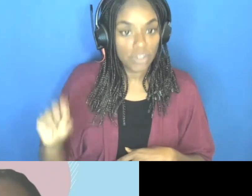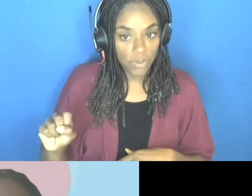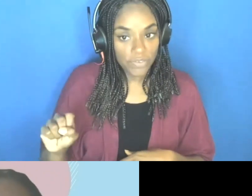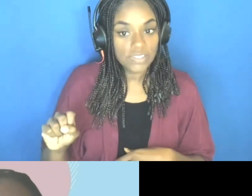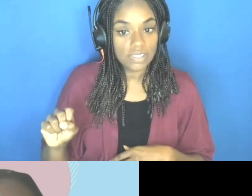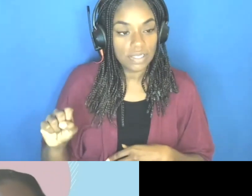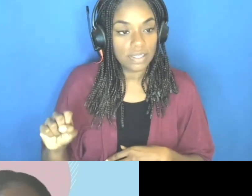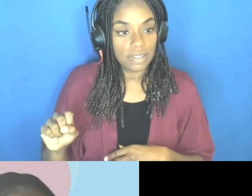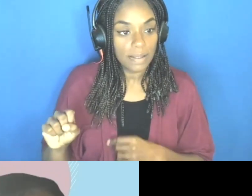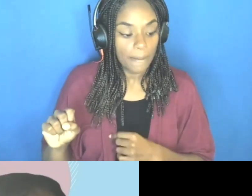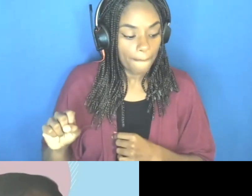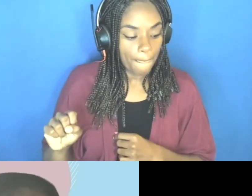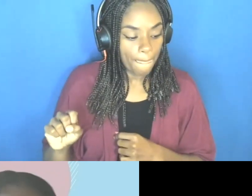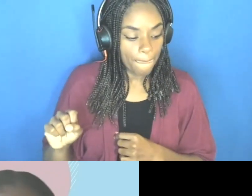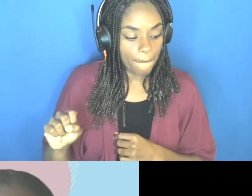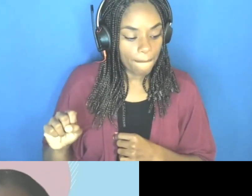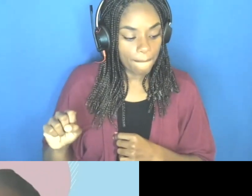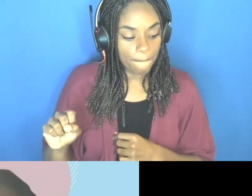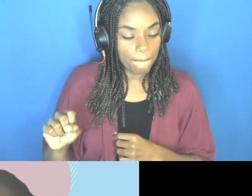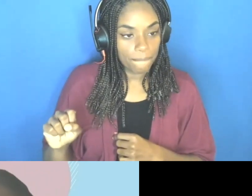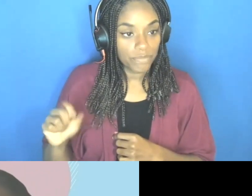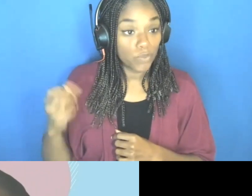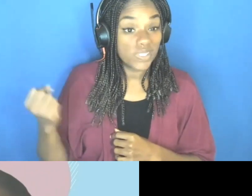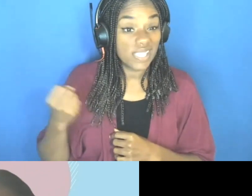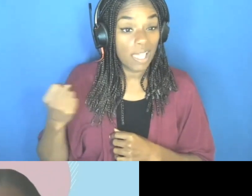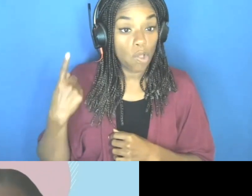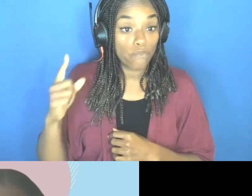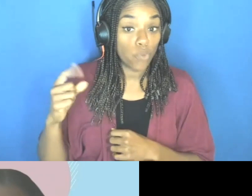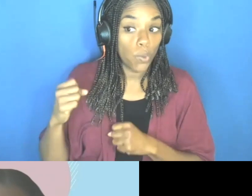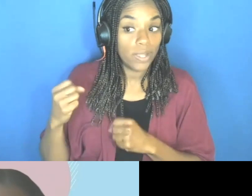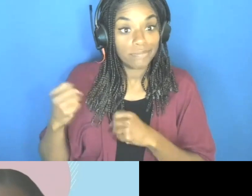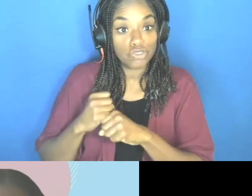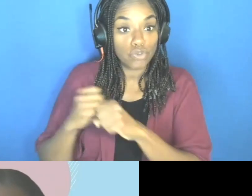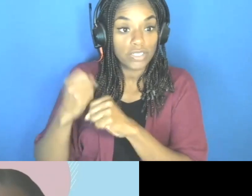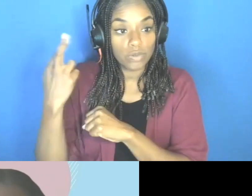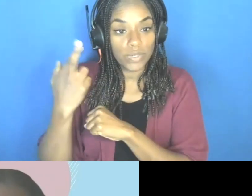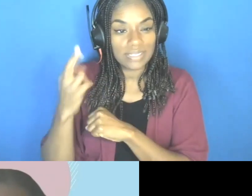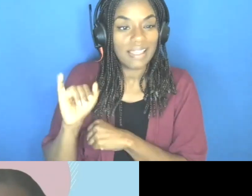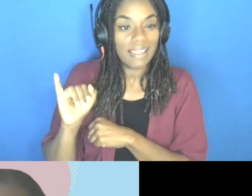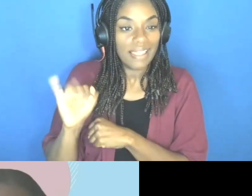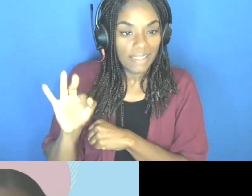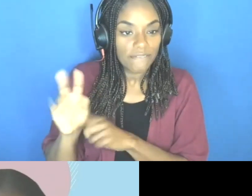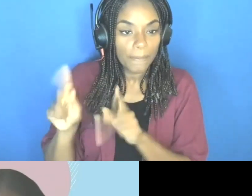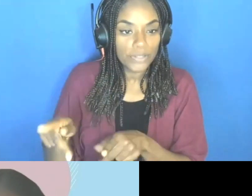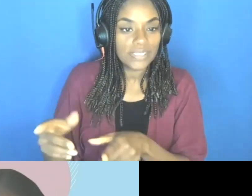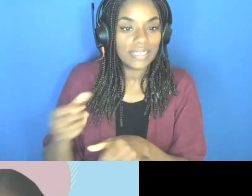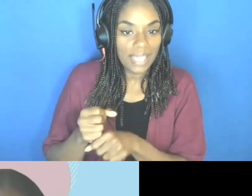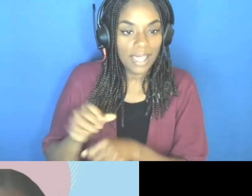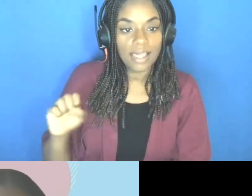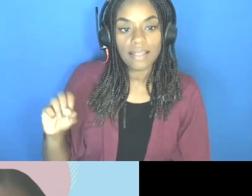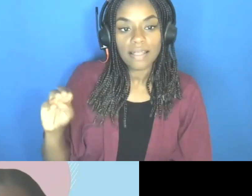were held for strategic reasons in case somebody got a hold of the smallpox virus